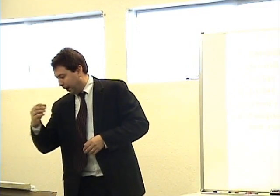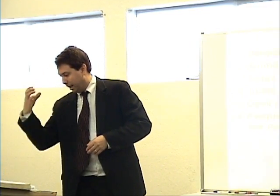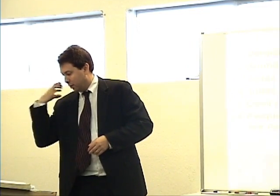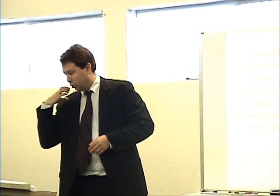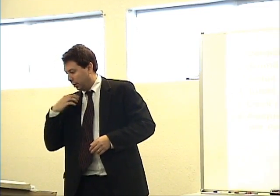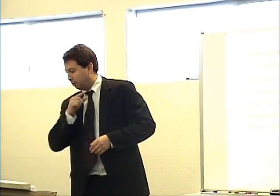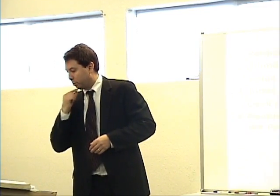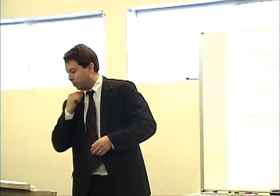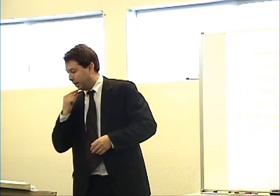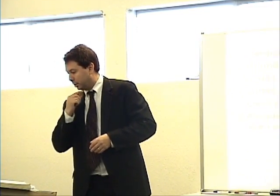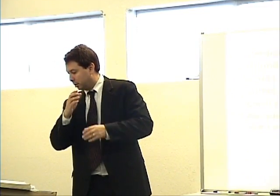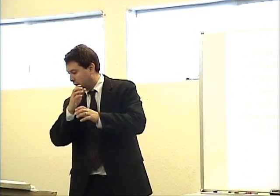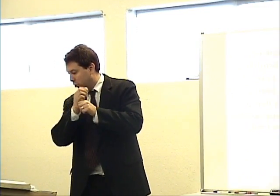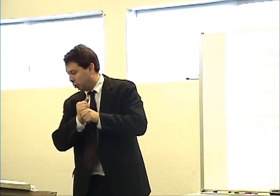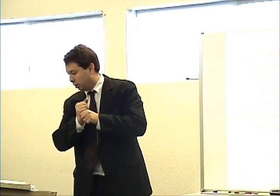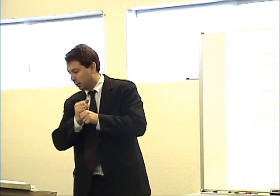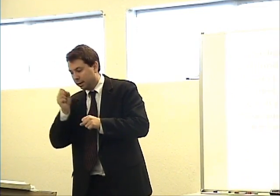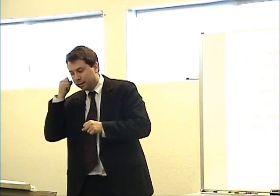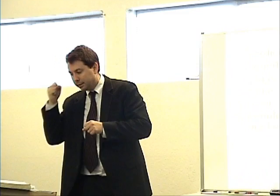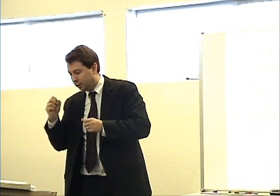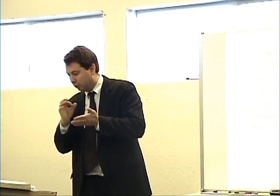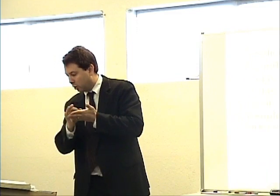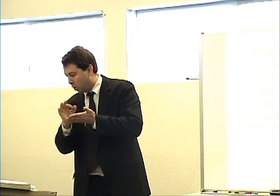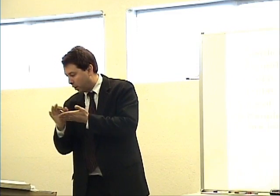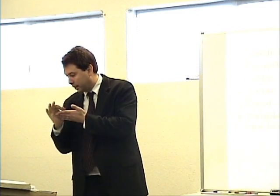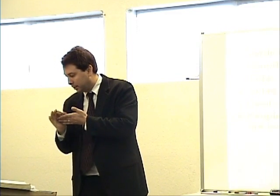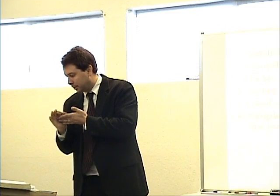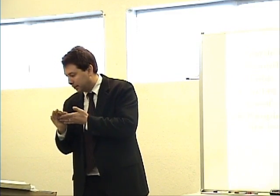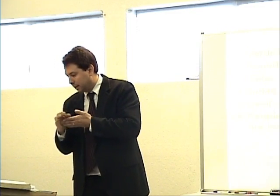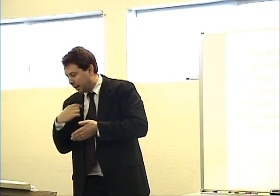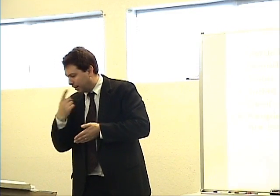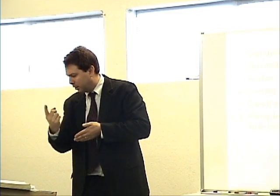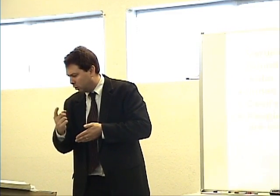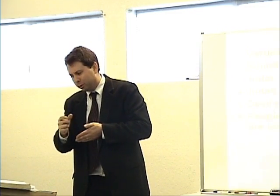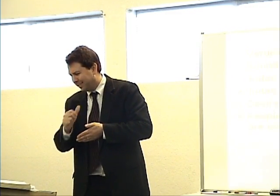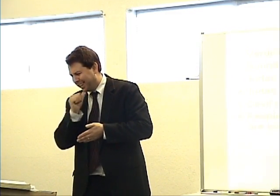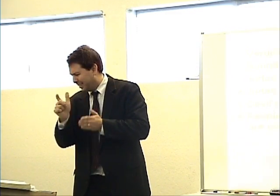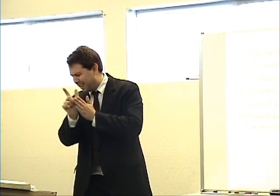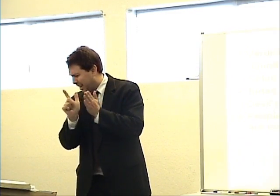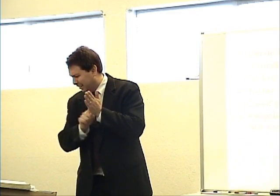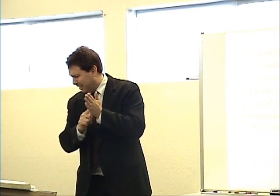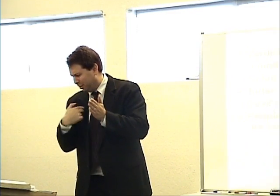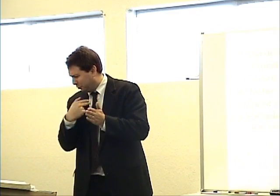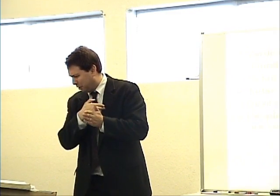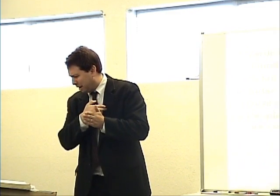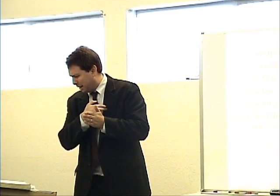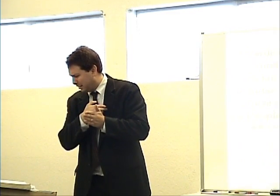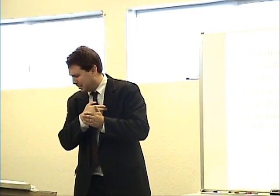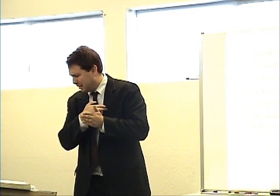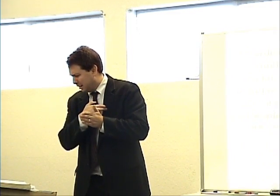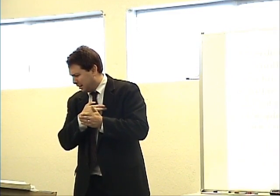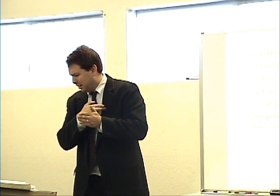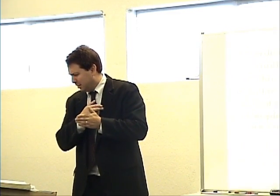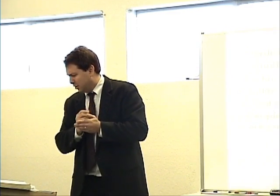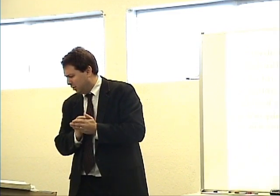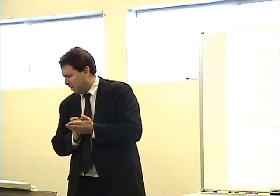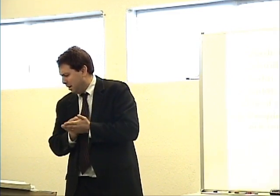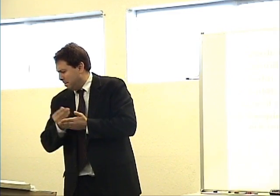And the chief priests took the silver coins, and they told, it's not legal for us to